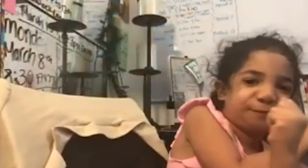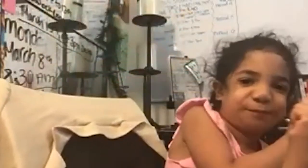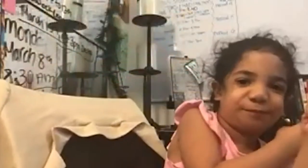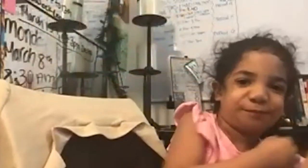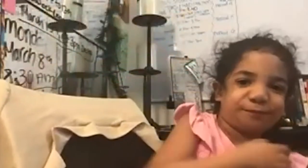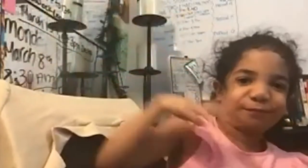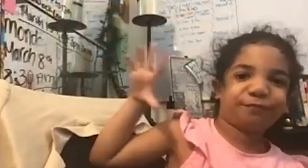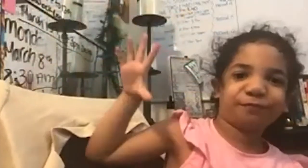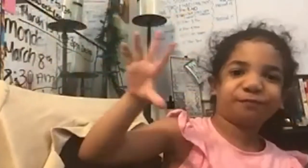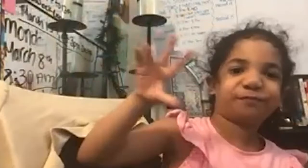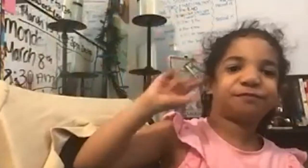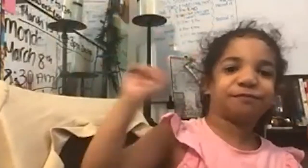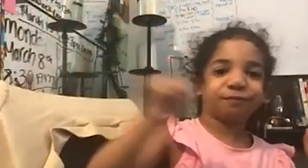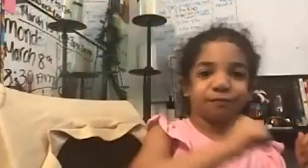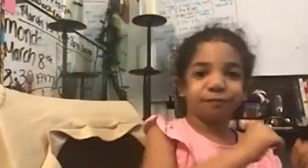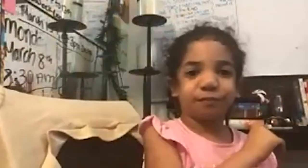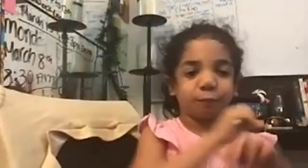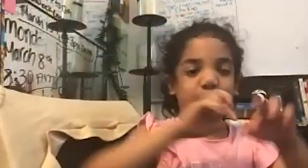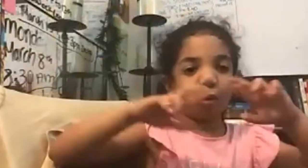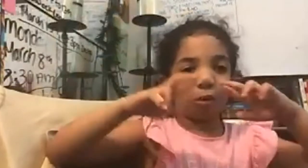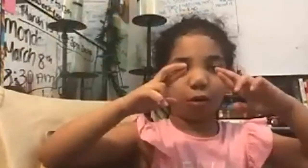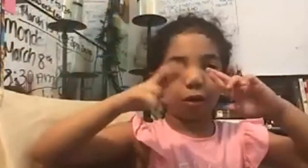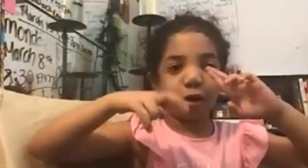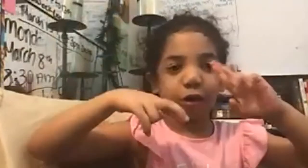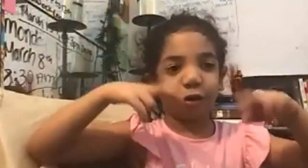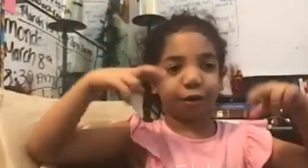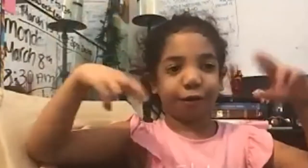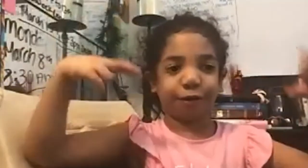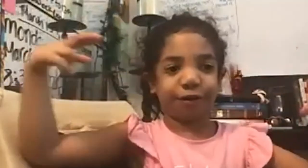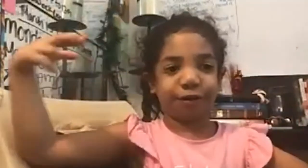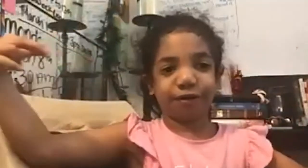have to keep pulling the rope.